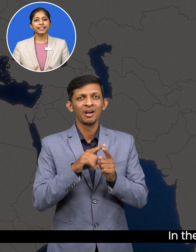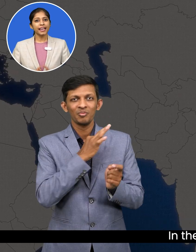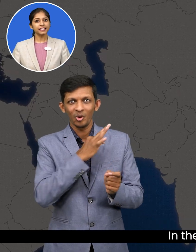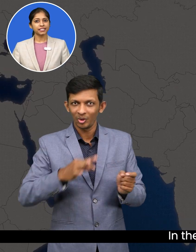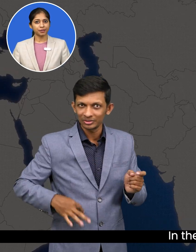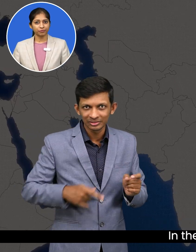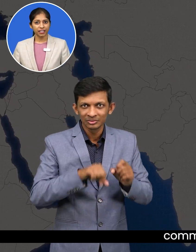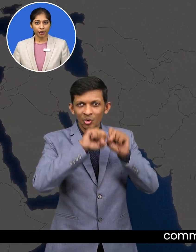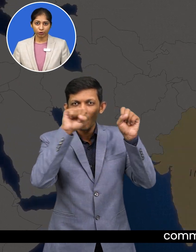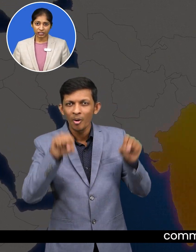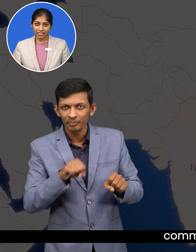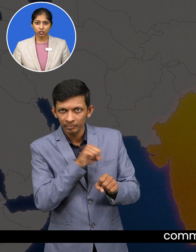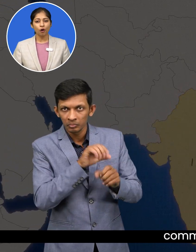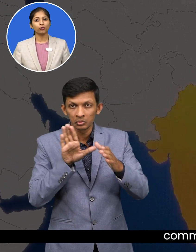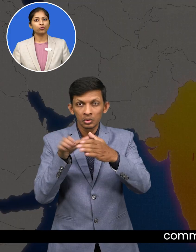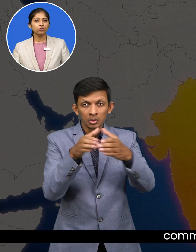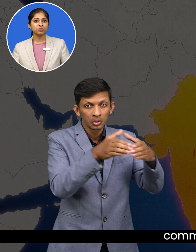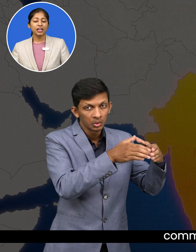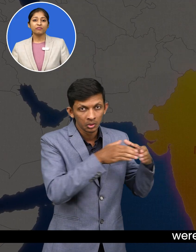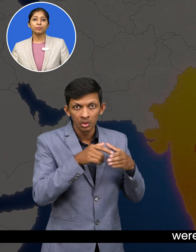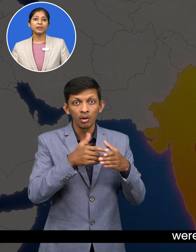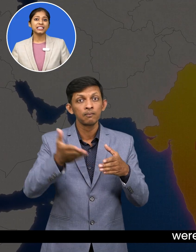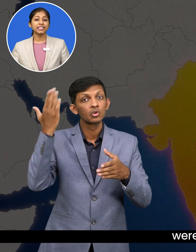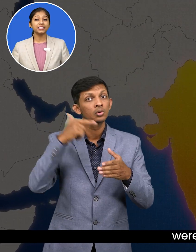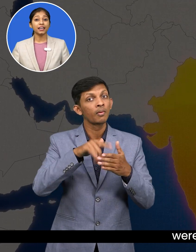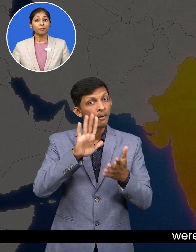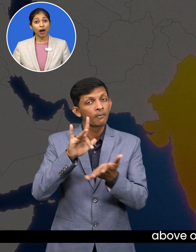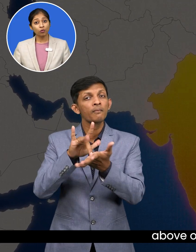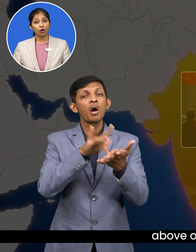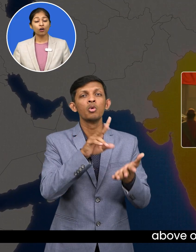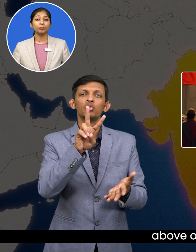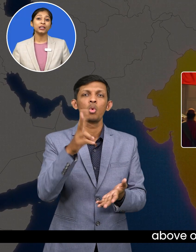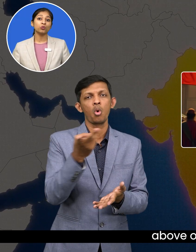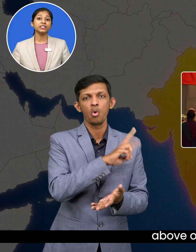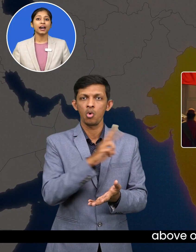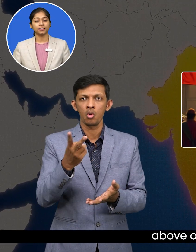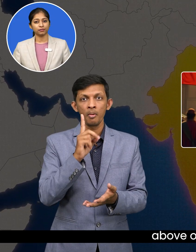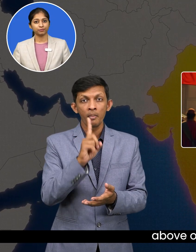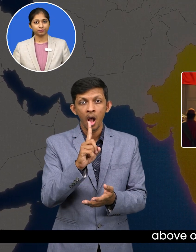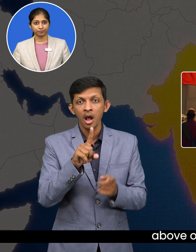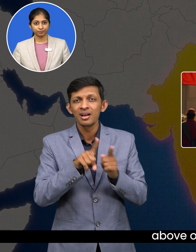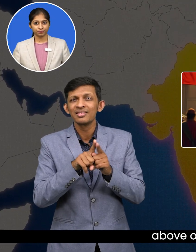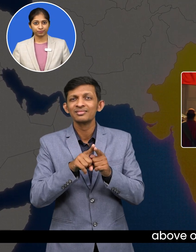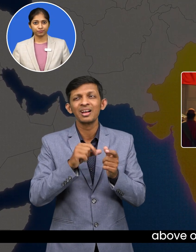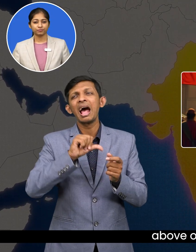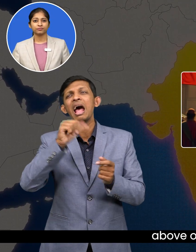In the caste system, communities or groups were placed either above or below the other.